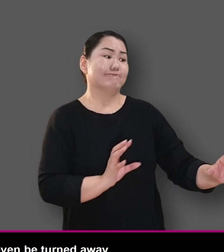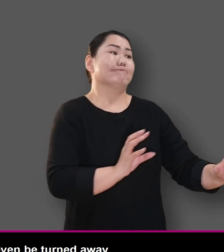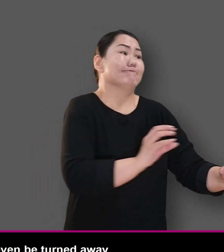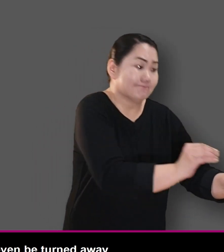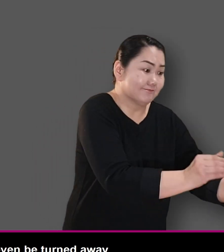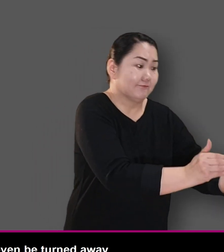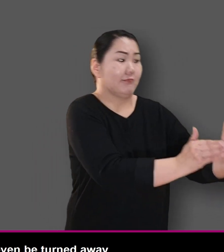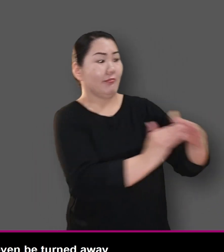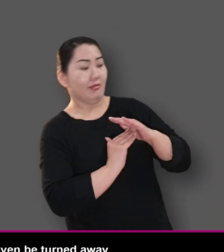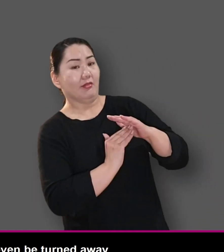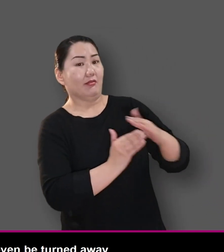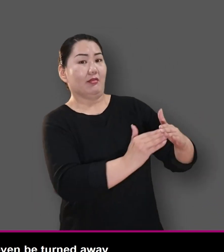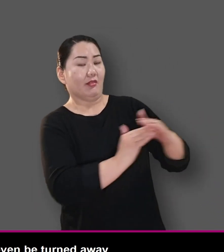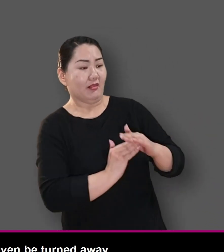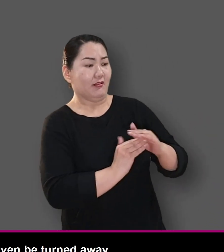and they can even be turned away